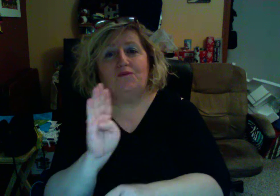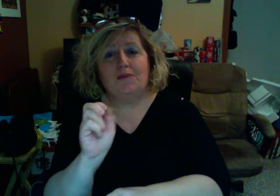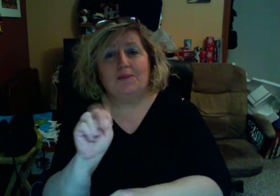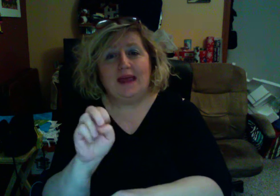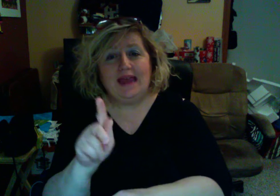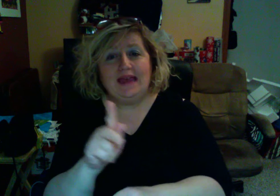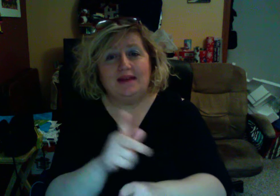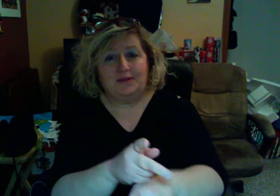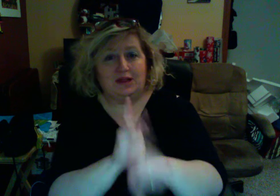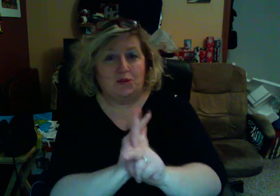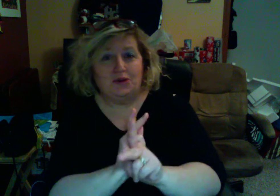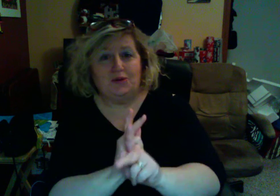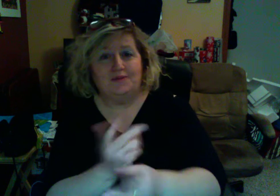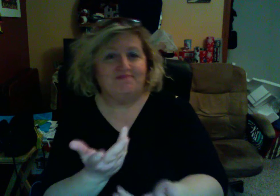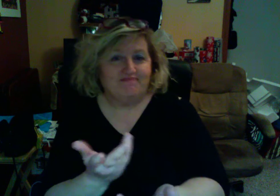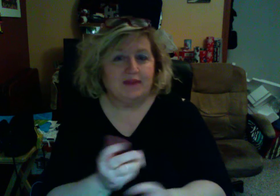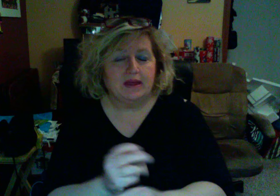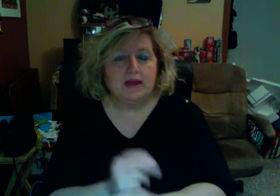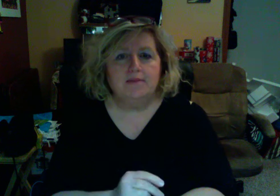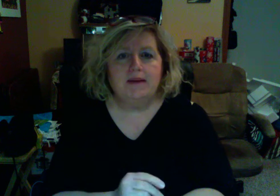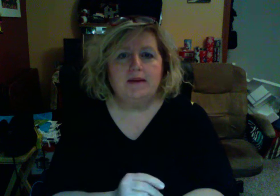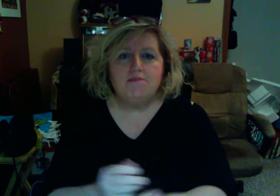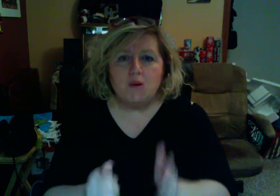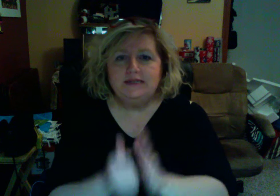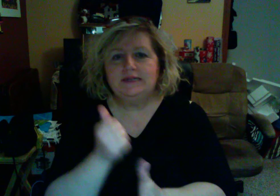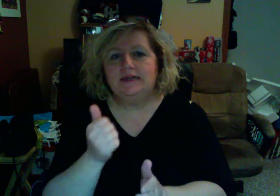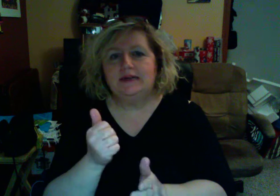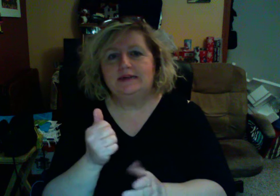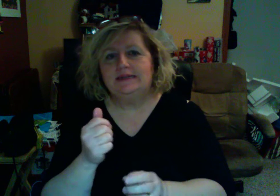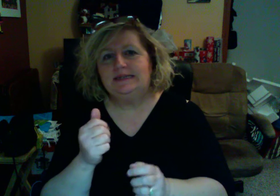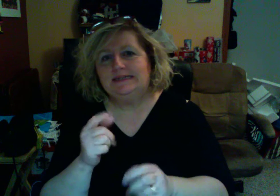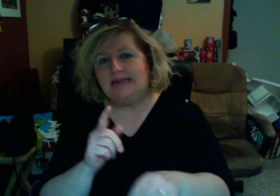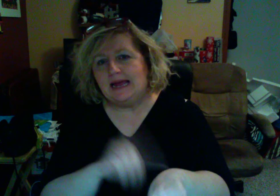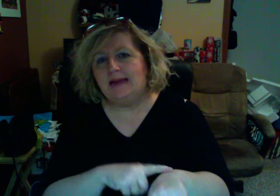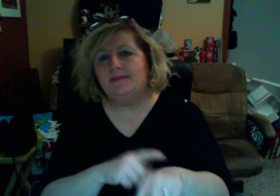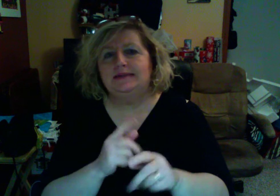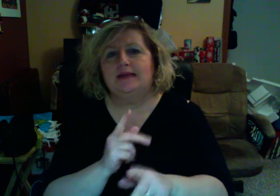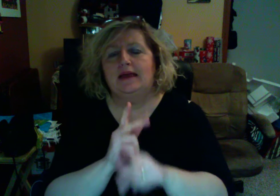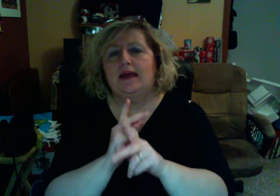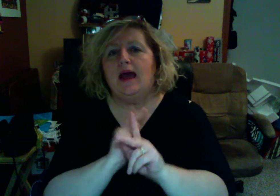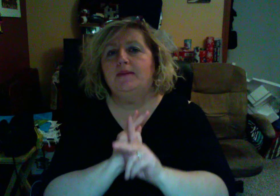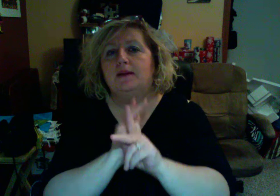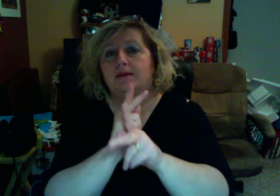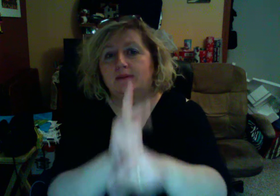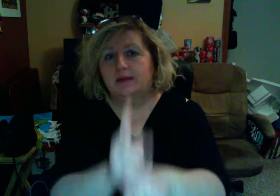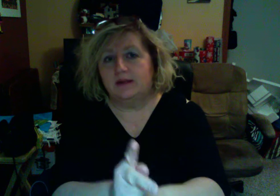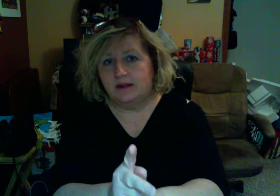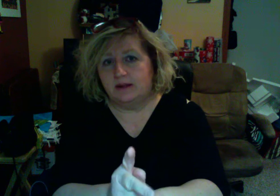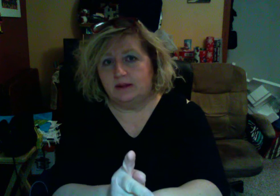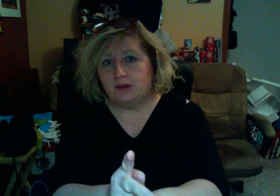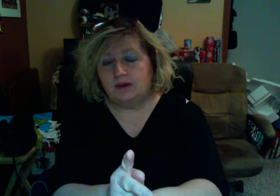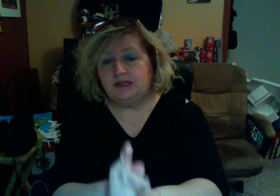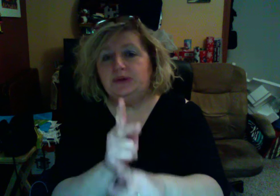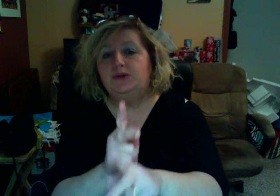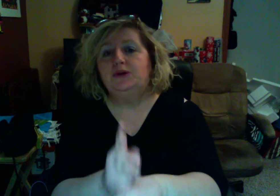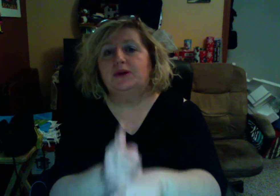the bank would loan you. But most of the time it's like, I'm going to loan it to you. You're going